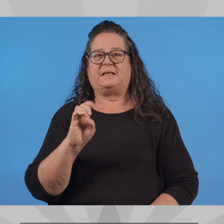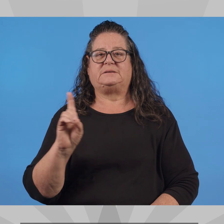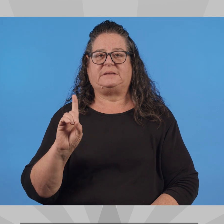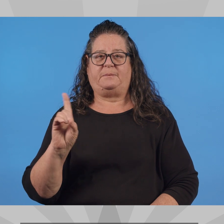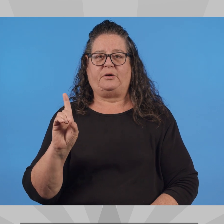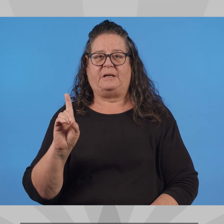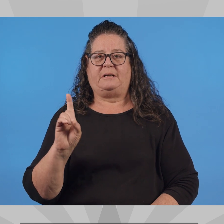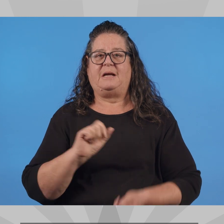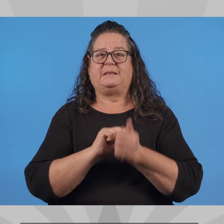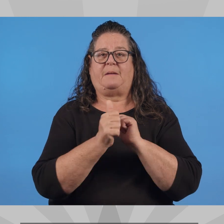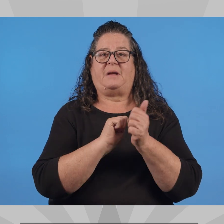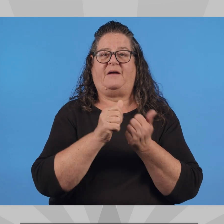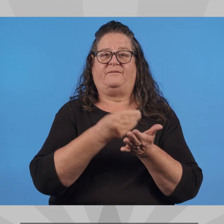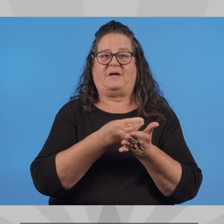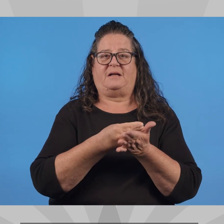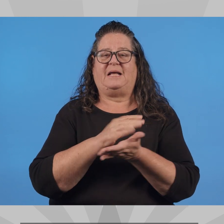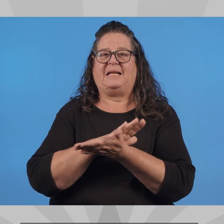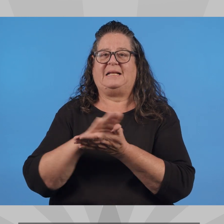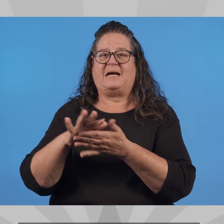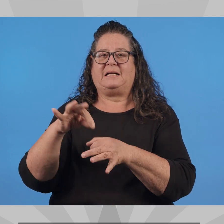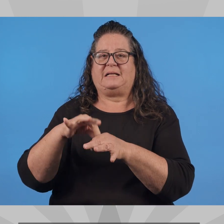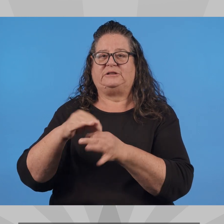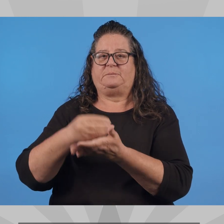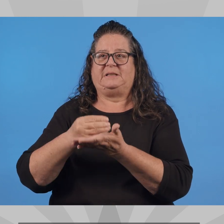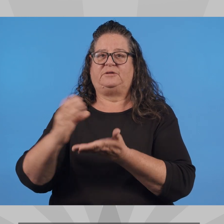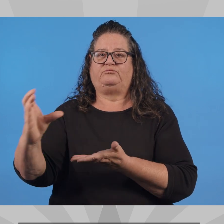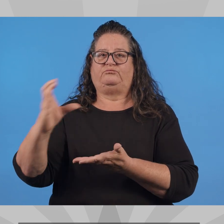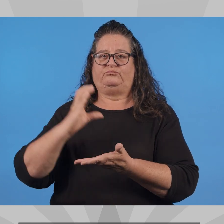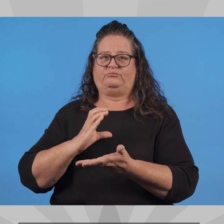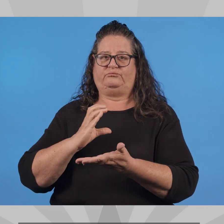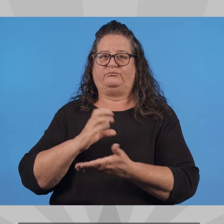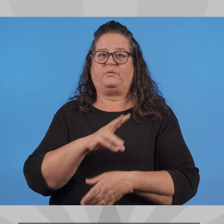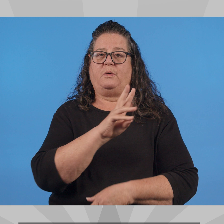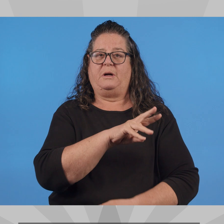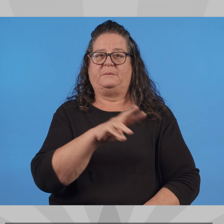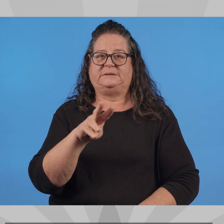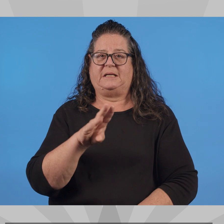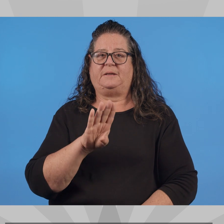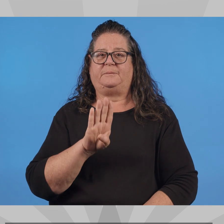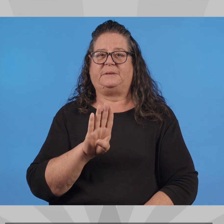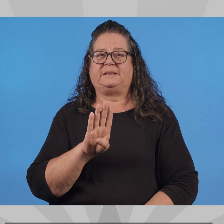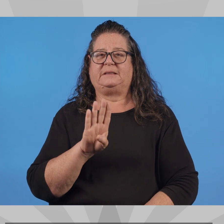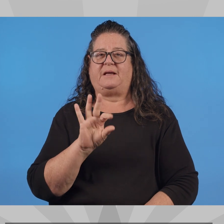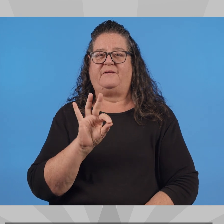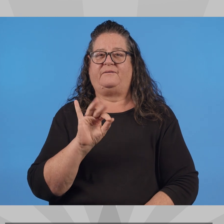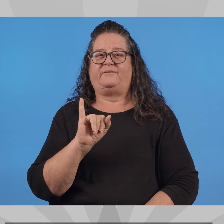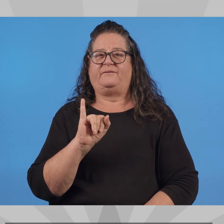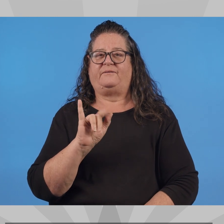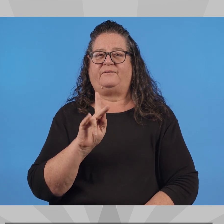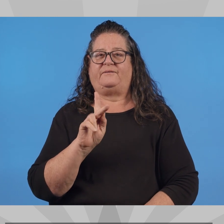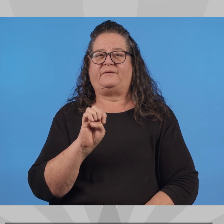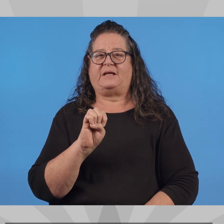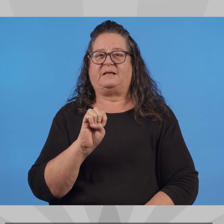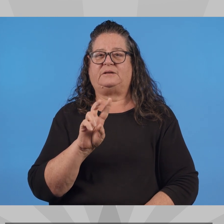Barbara Fike, Party Democratic, Campaign Funding Participating. Website